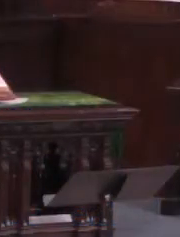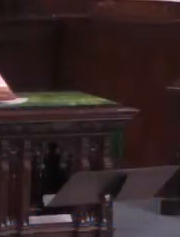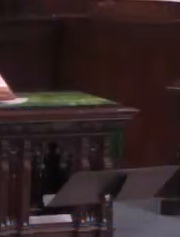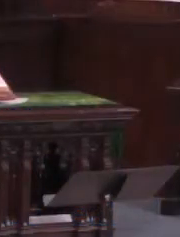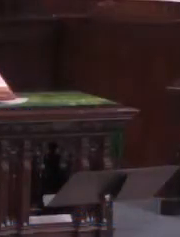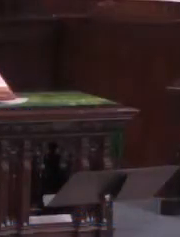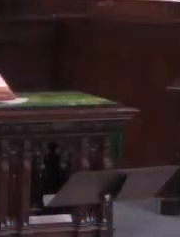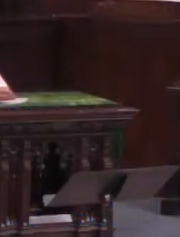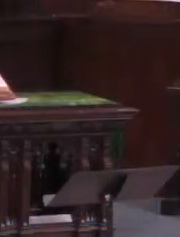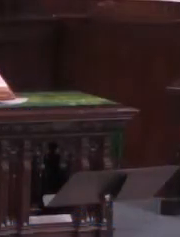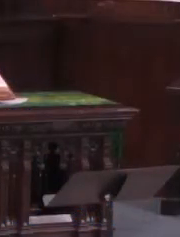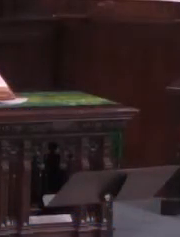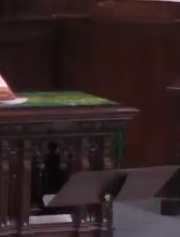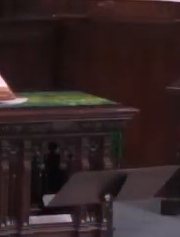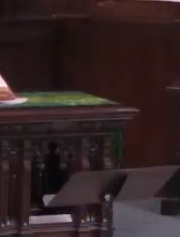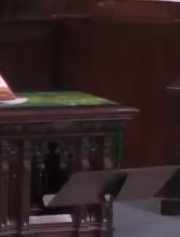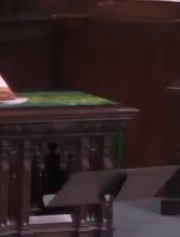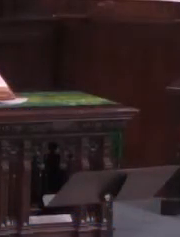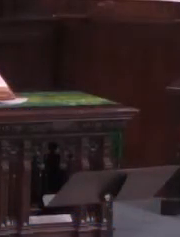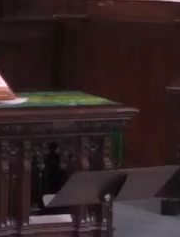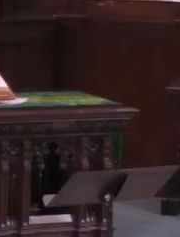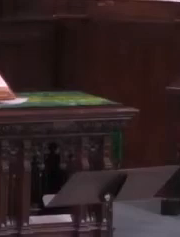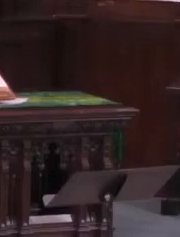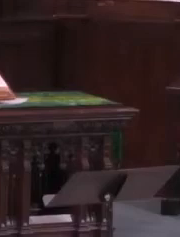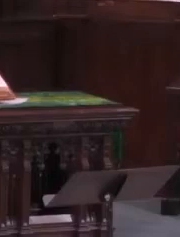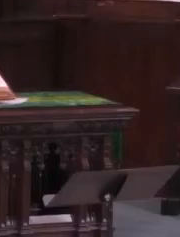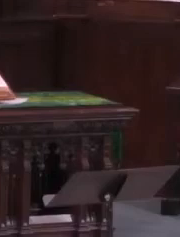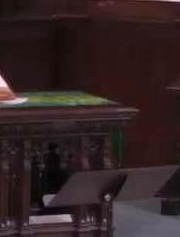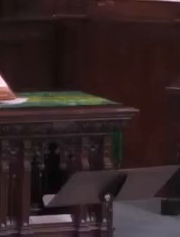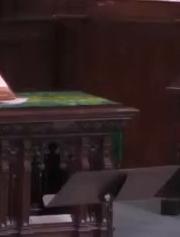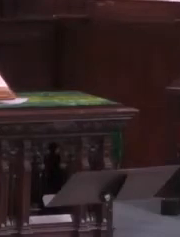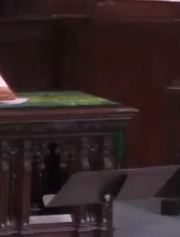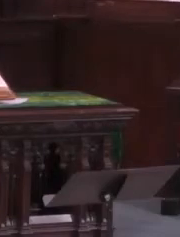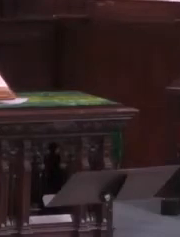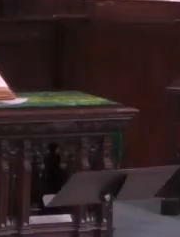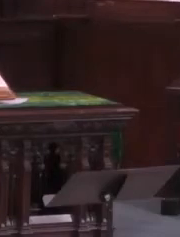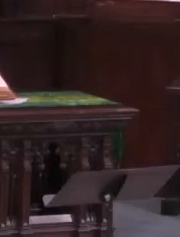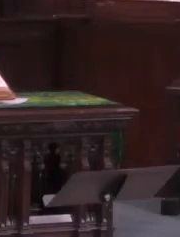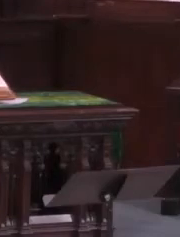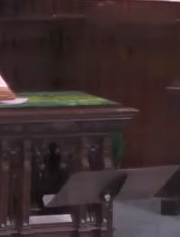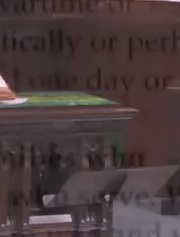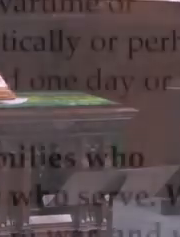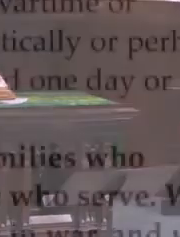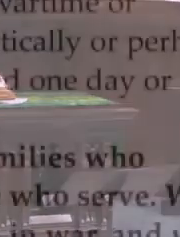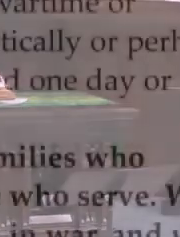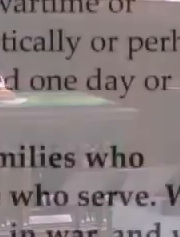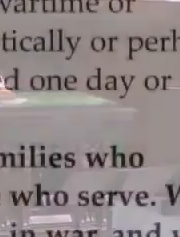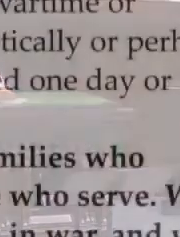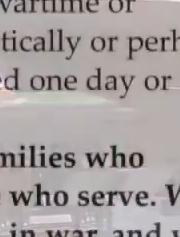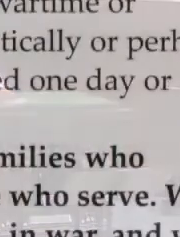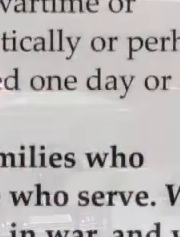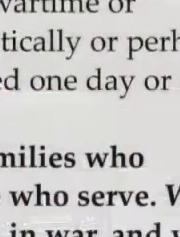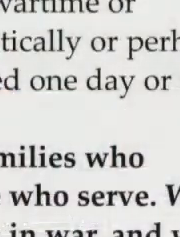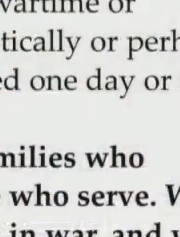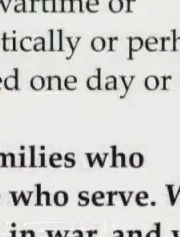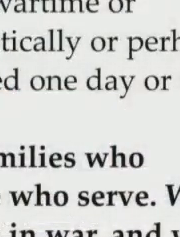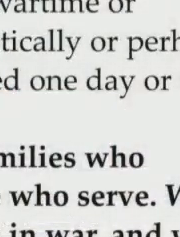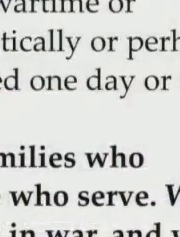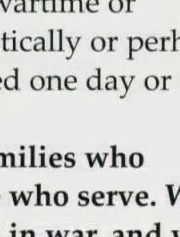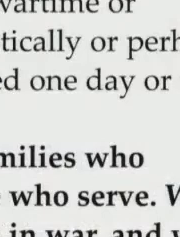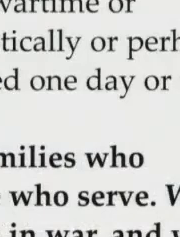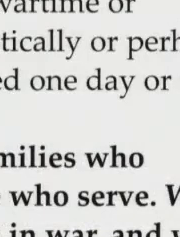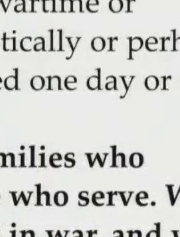let us now transition our hearts and minds to a time of worship and prayer. Please join me